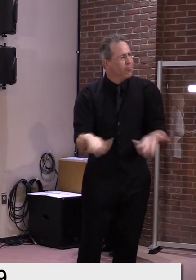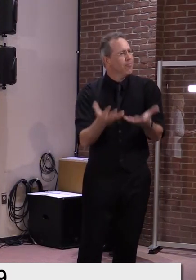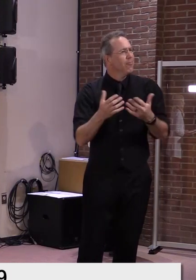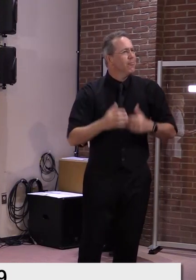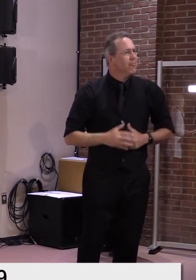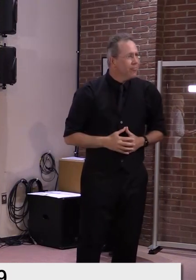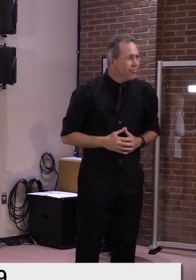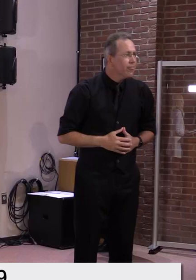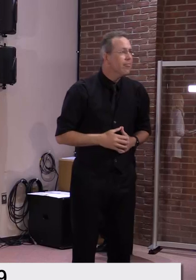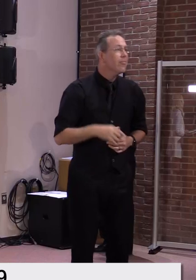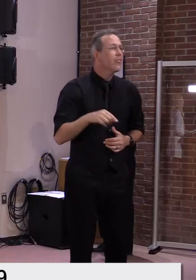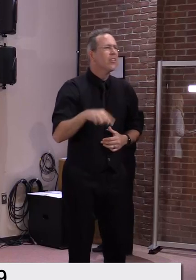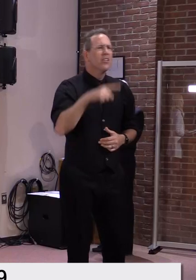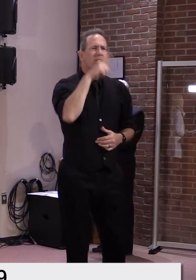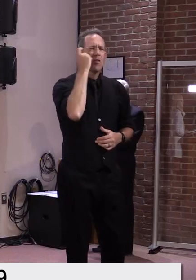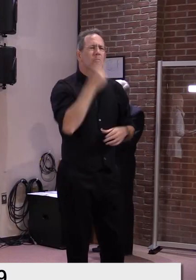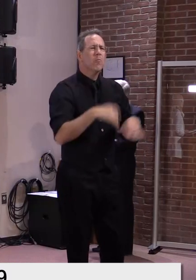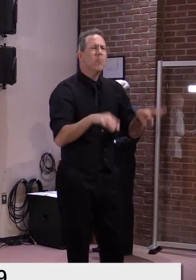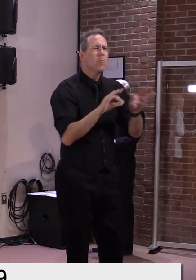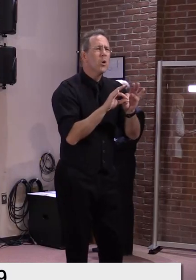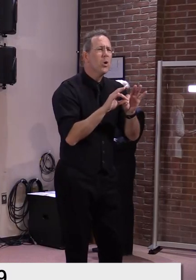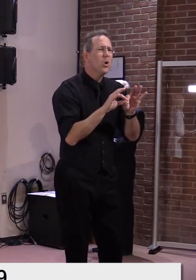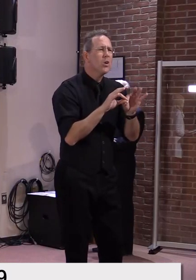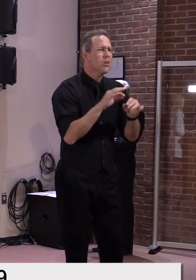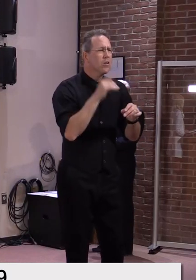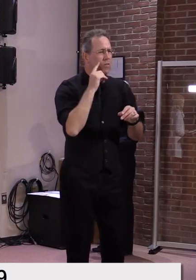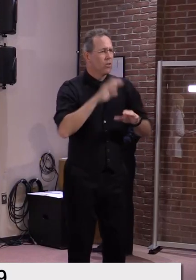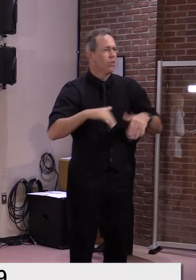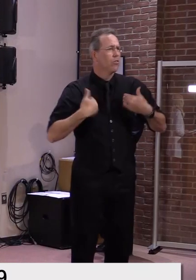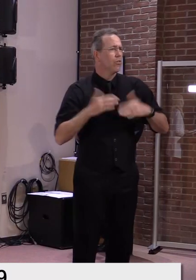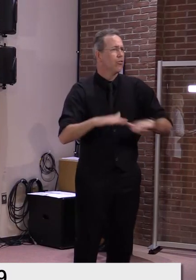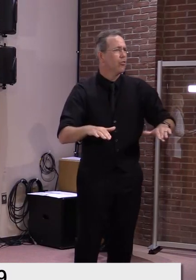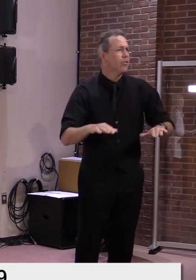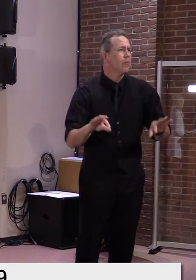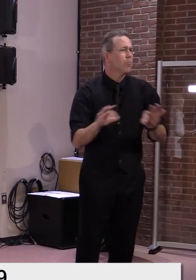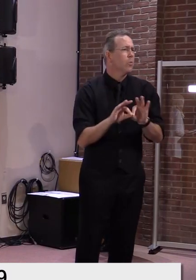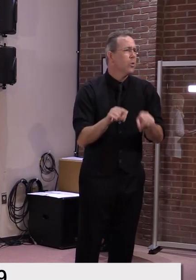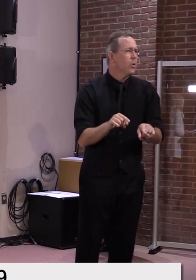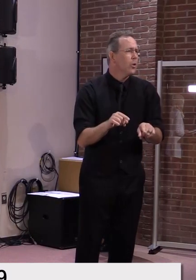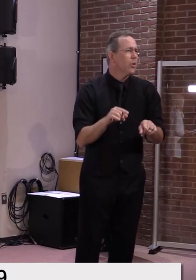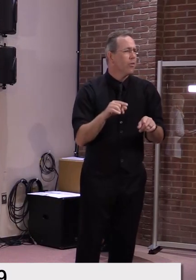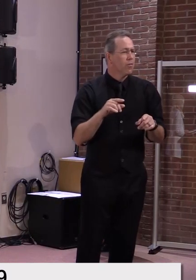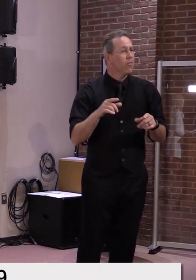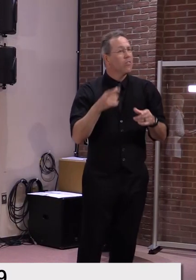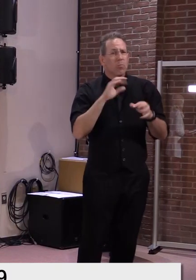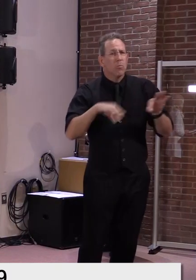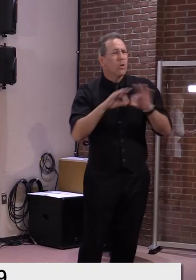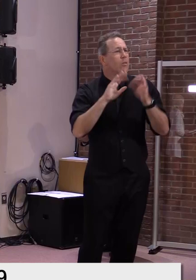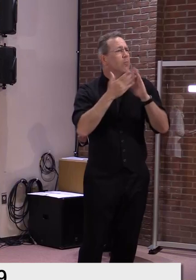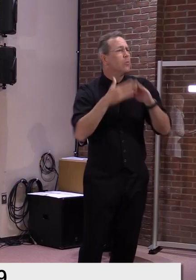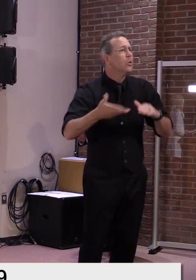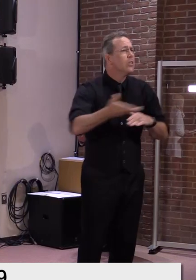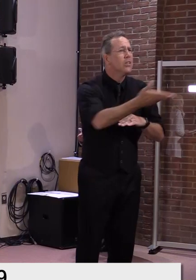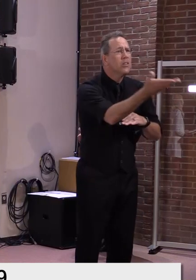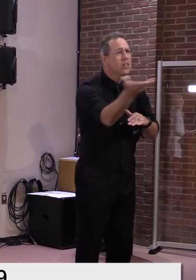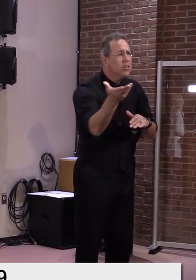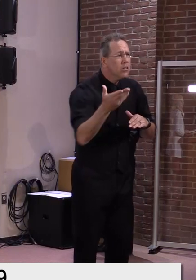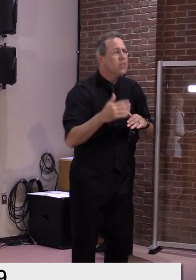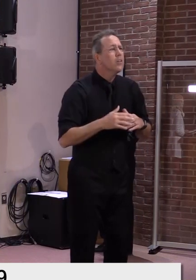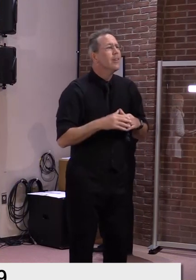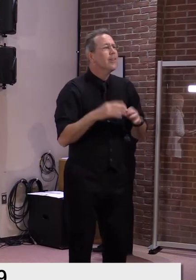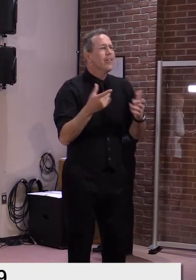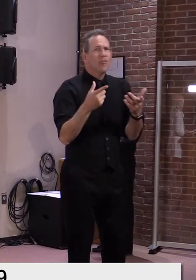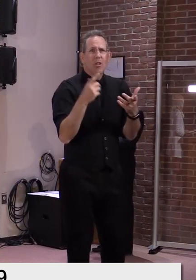children and youth, to regain that sense of community and connection that they've been missing, which is why